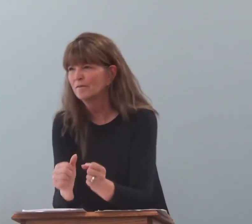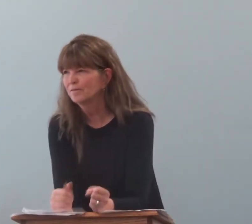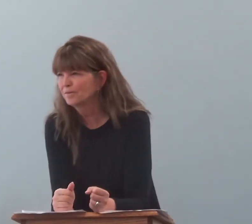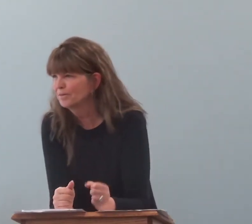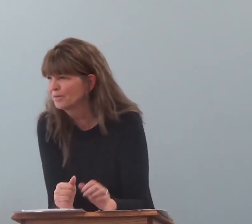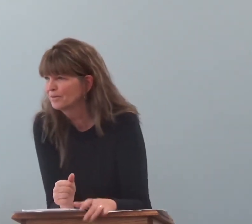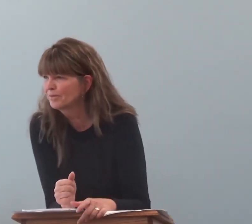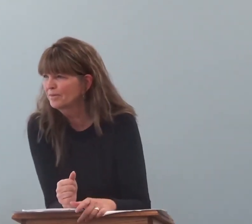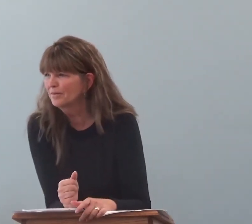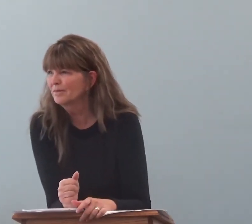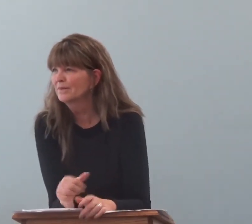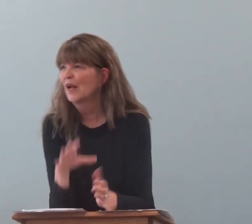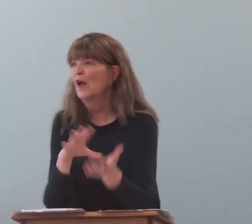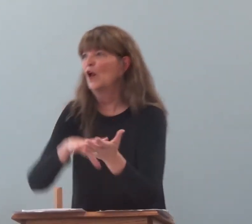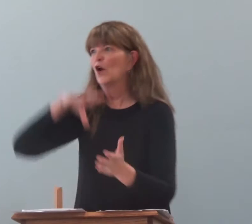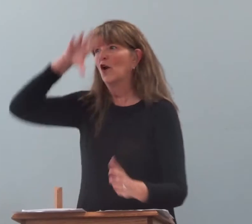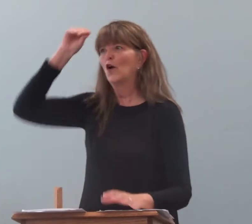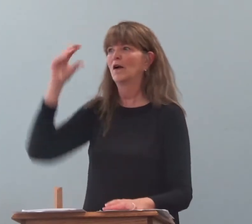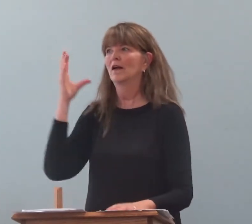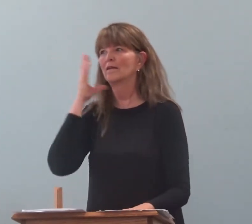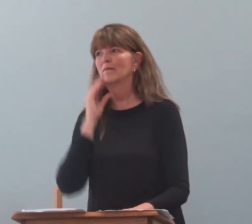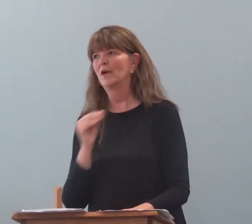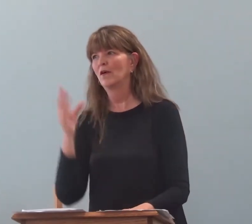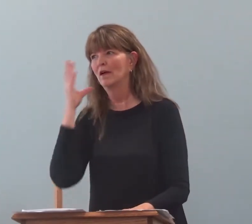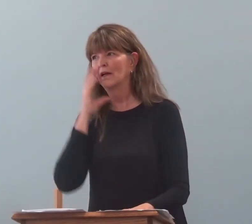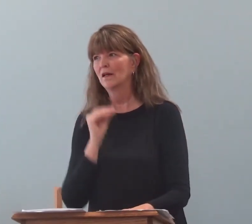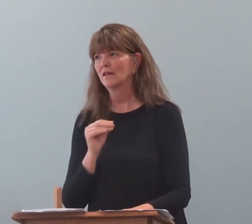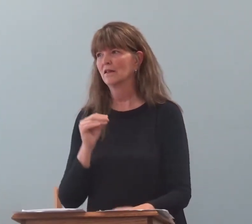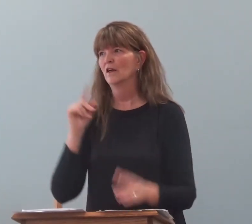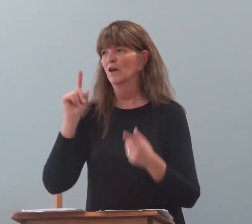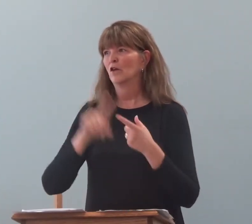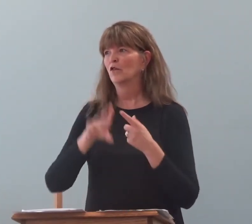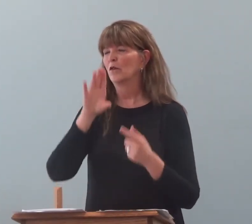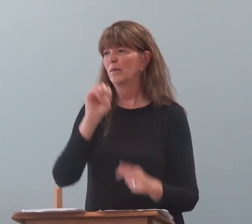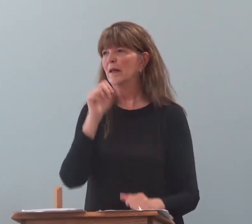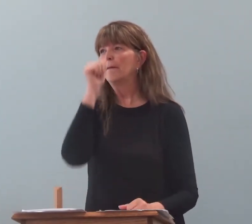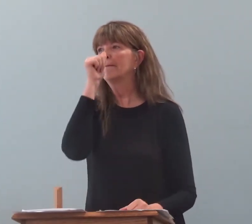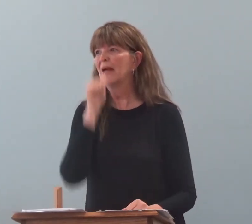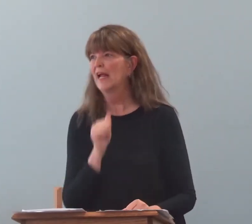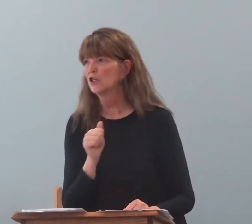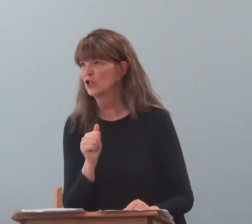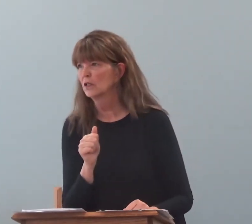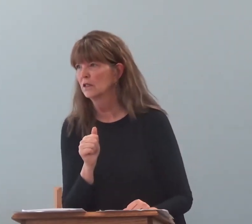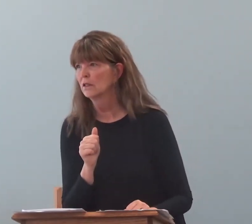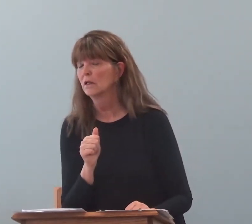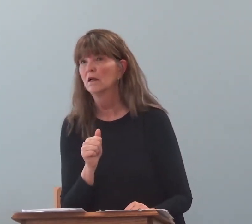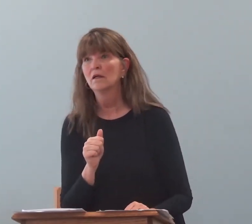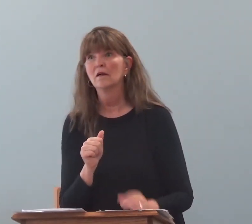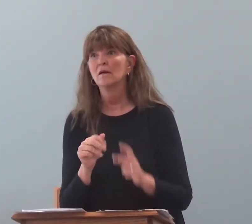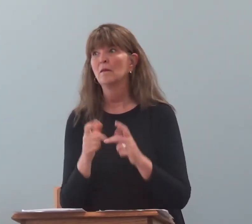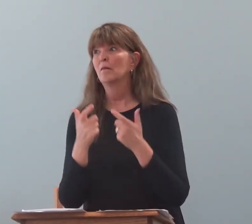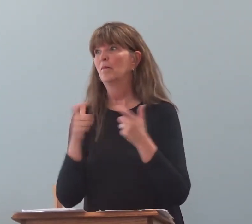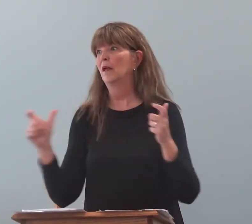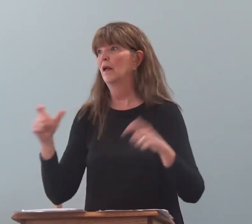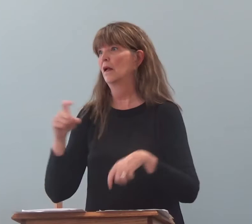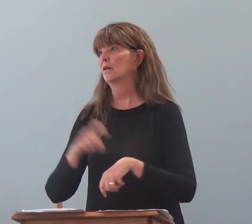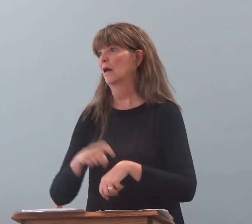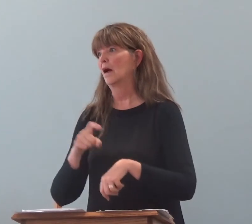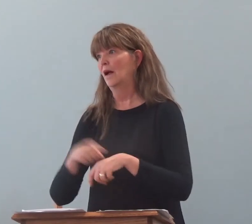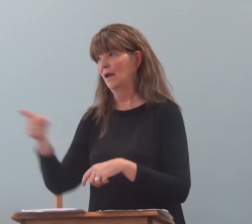what good can we say about COVID? We had 14 months to learn to be patient. That's